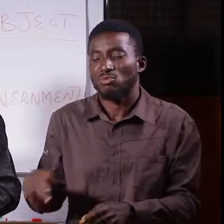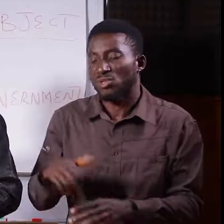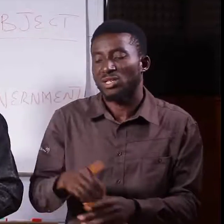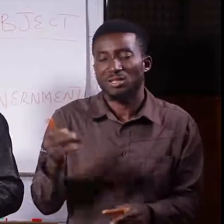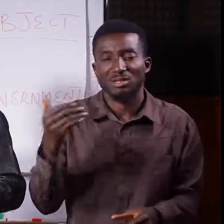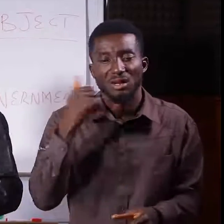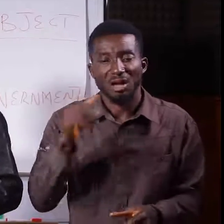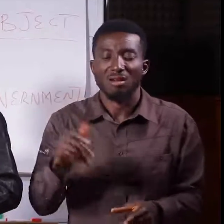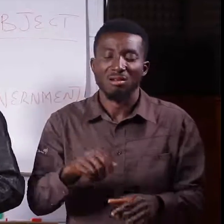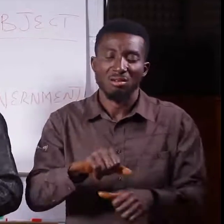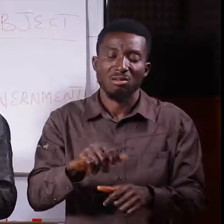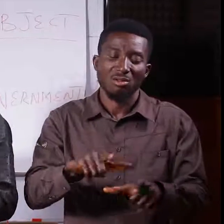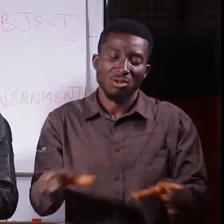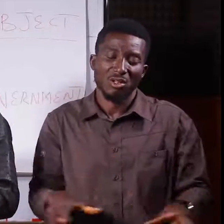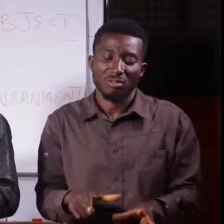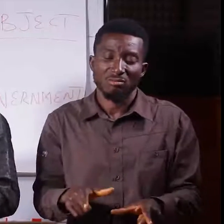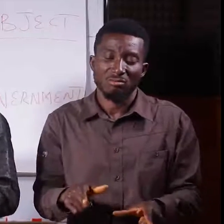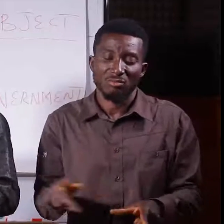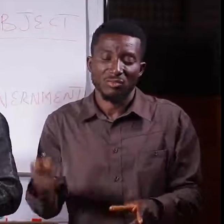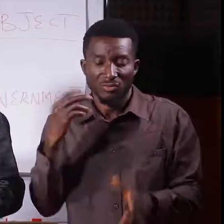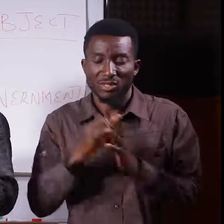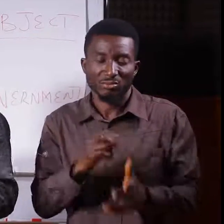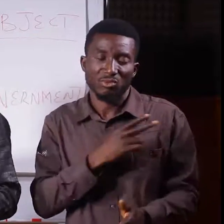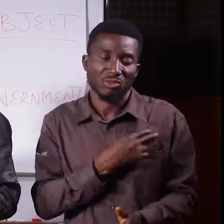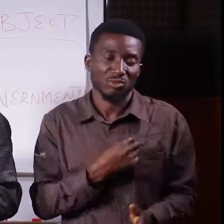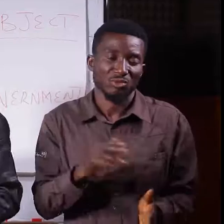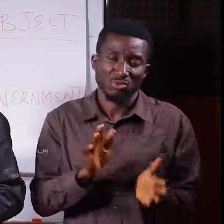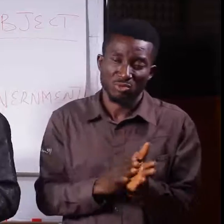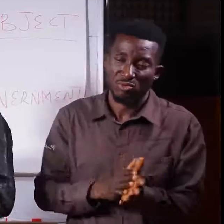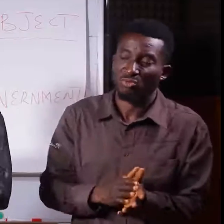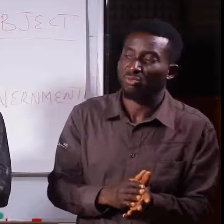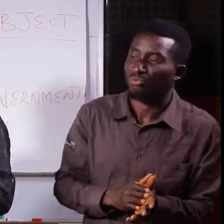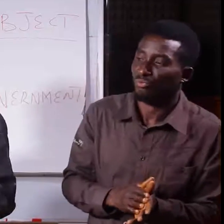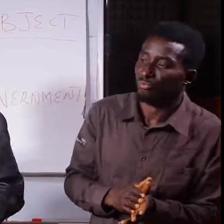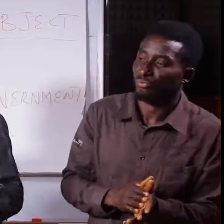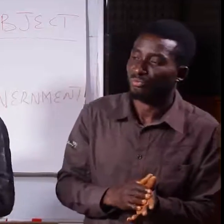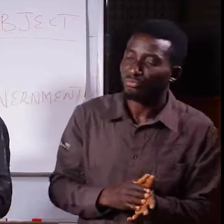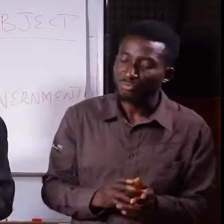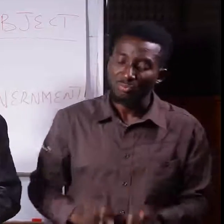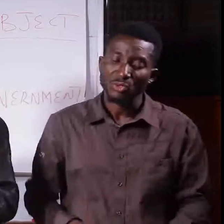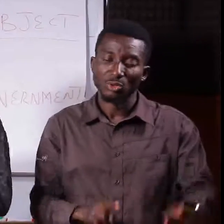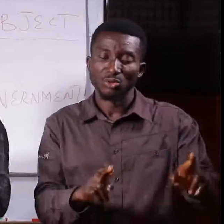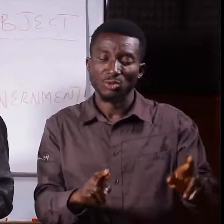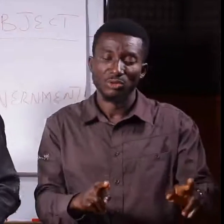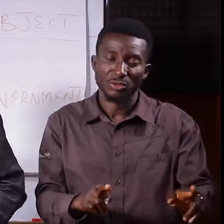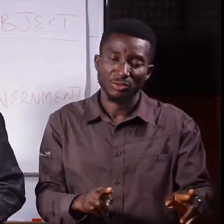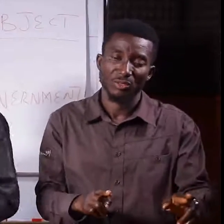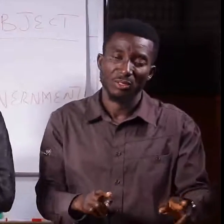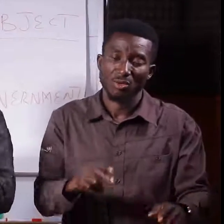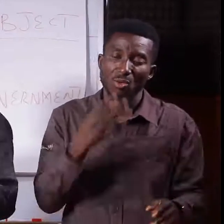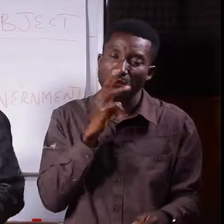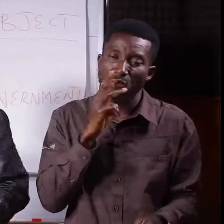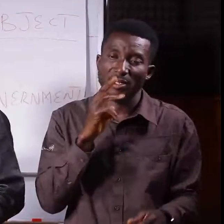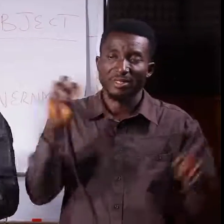in her locality, particularly essential services. And I said essential services are road, hospital, pipe-borne